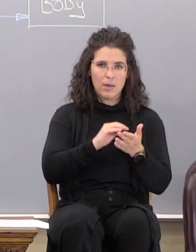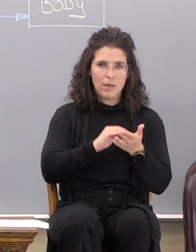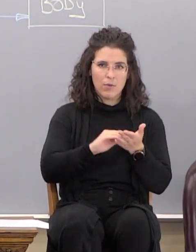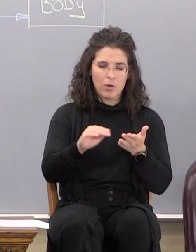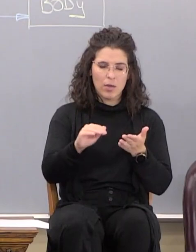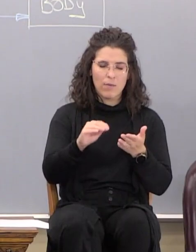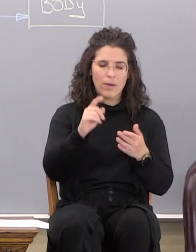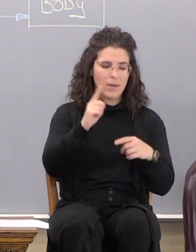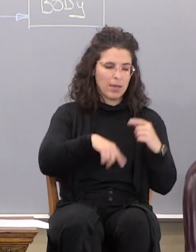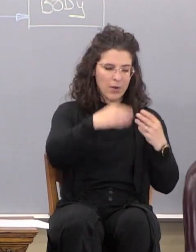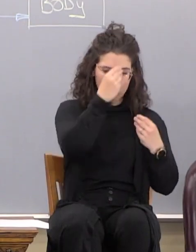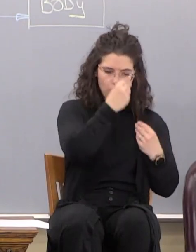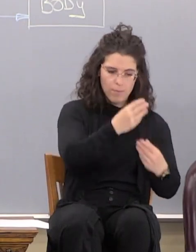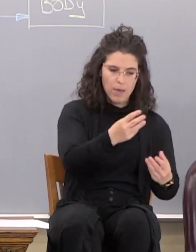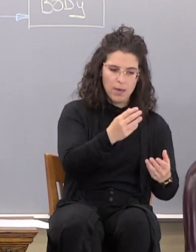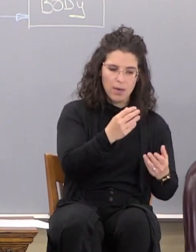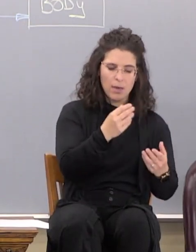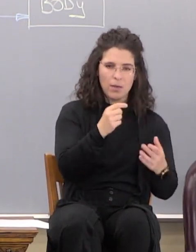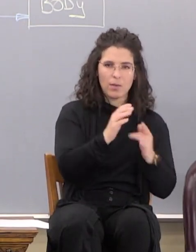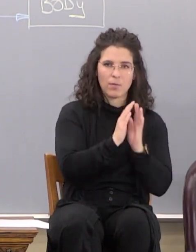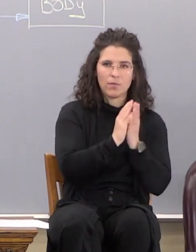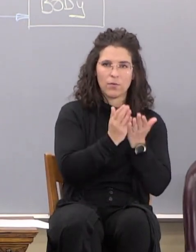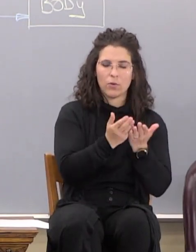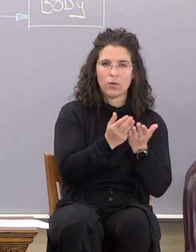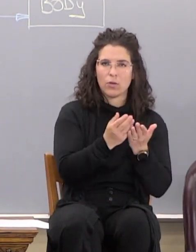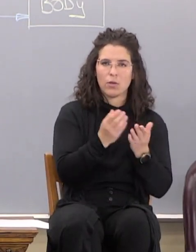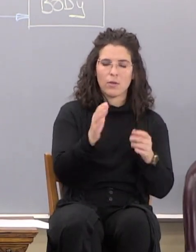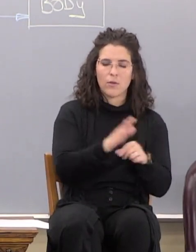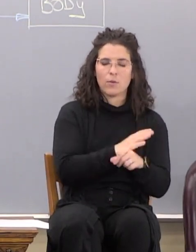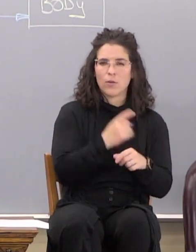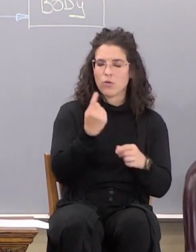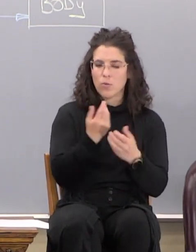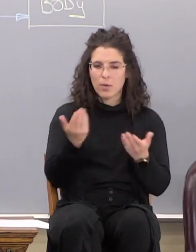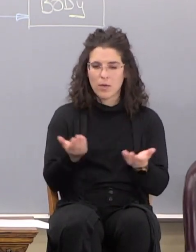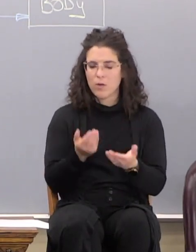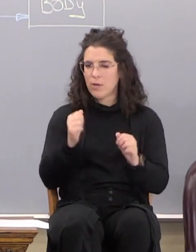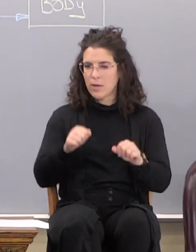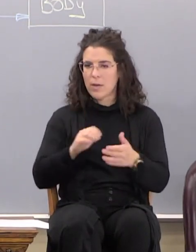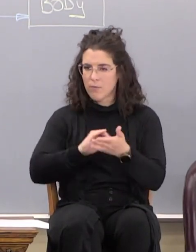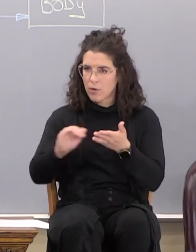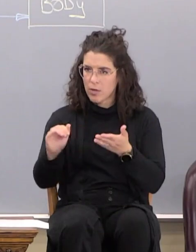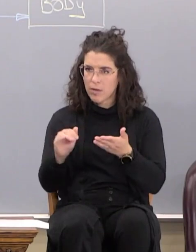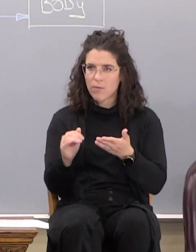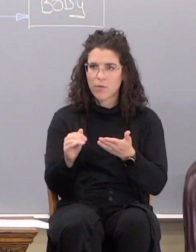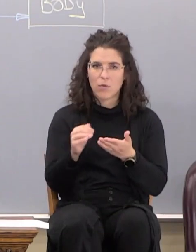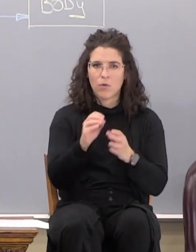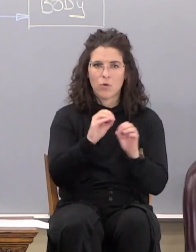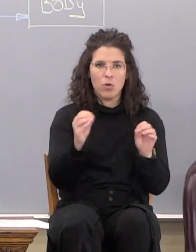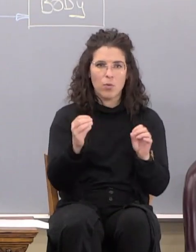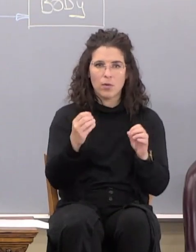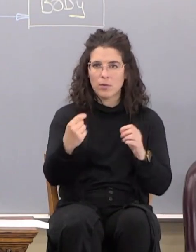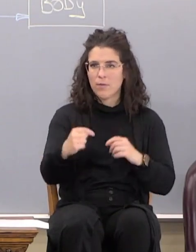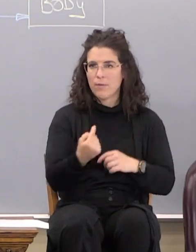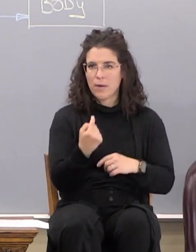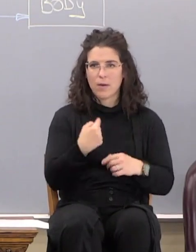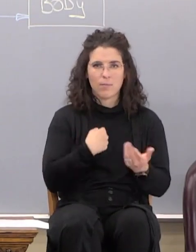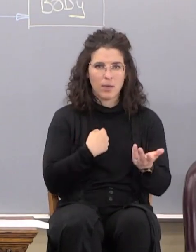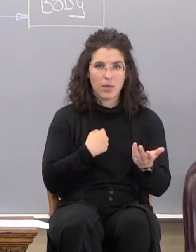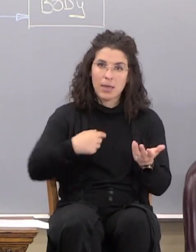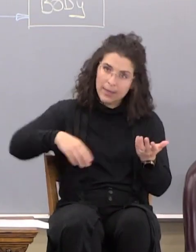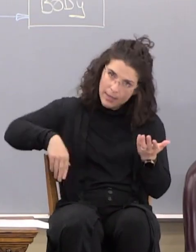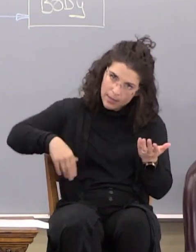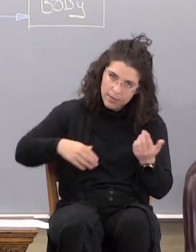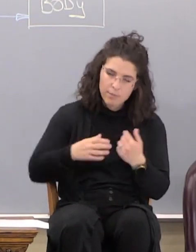because there's nobody here this morning that I can forgive. You know why? Nobody's offended me